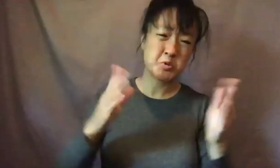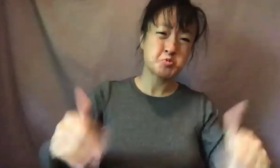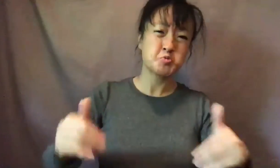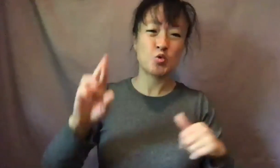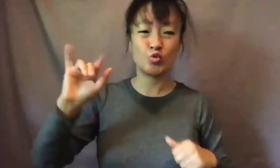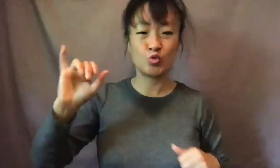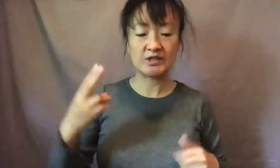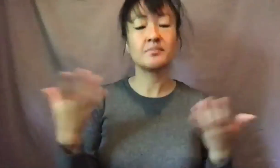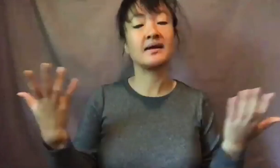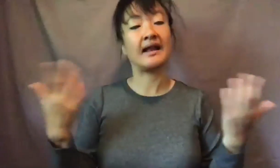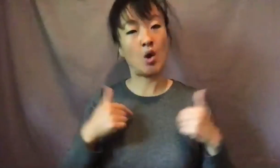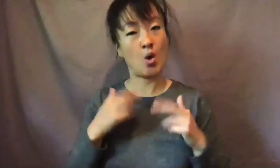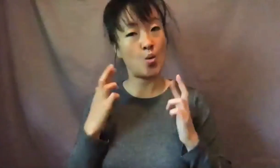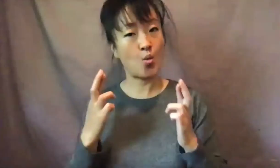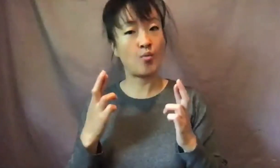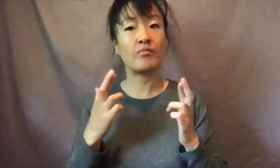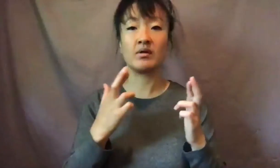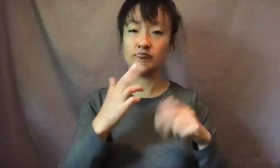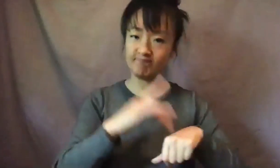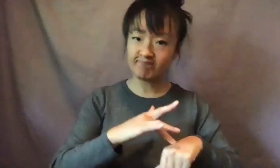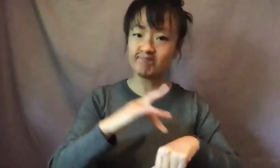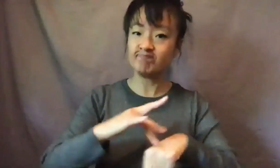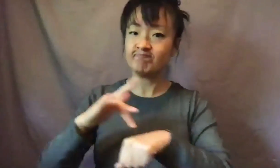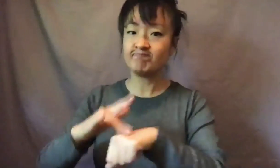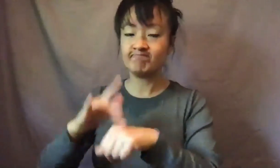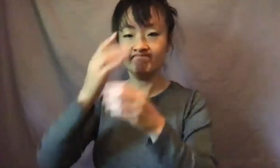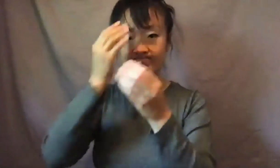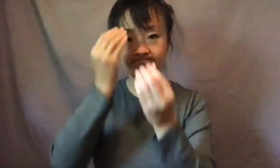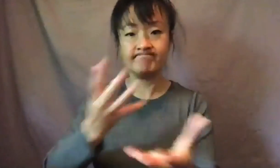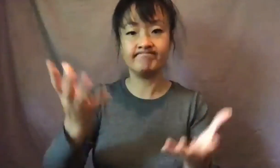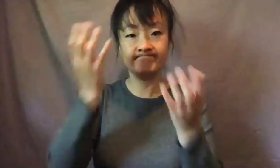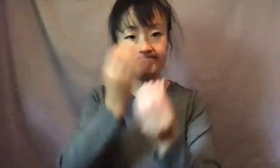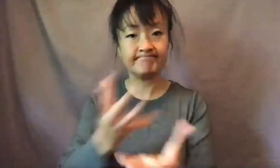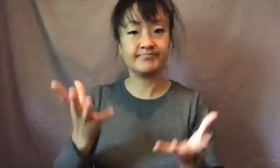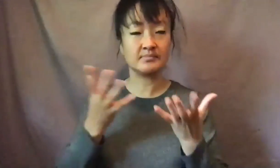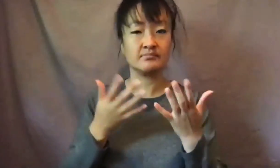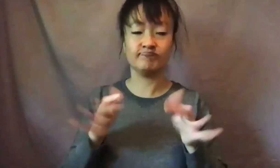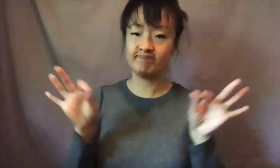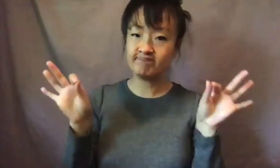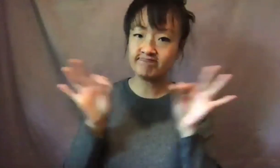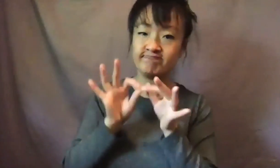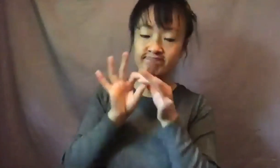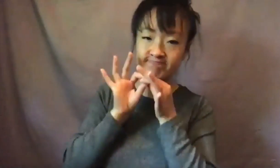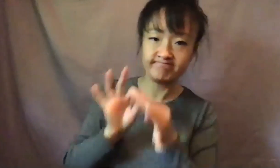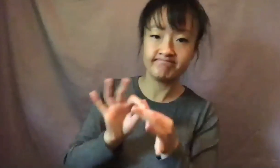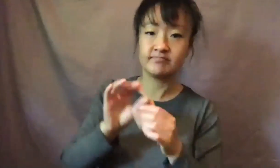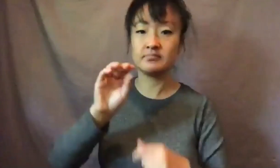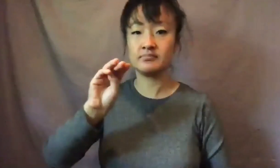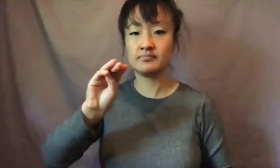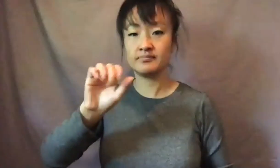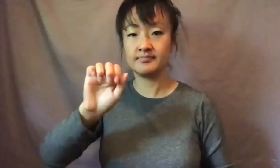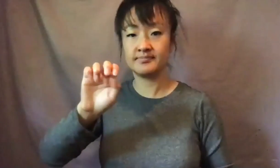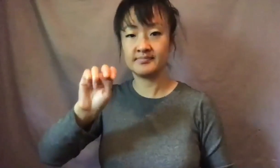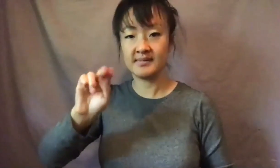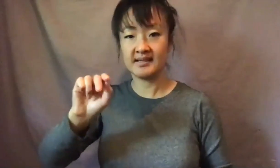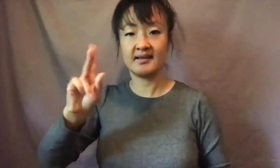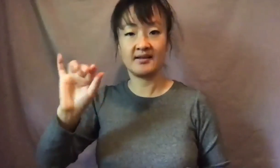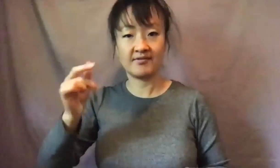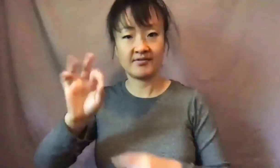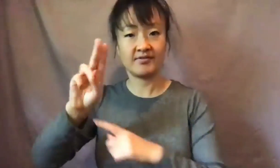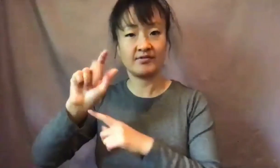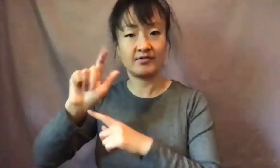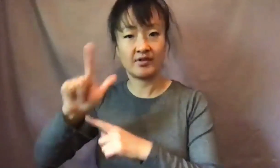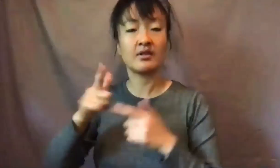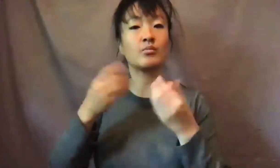I can touch upon information that's meaningful and provides you with a foundation of sensibilities about